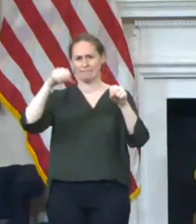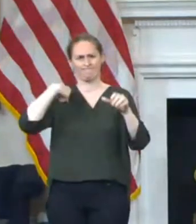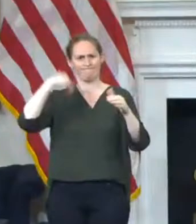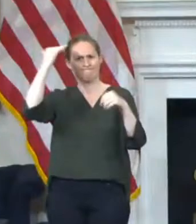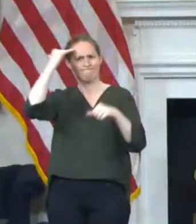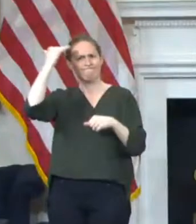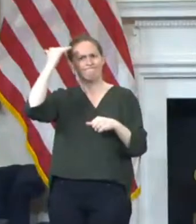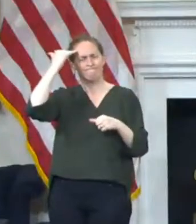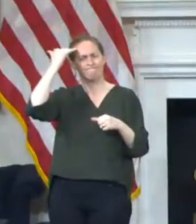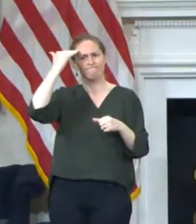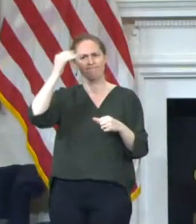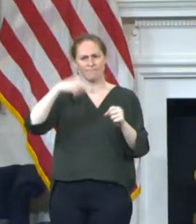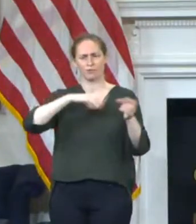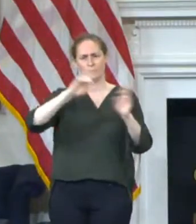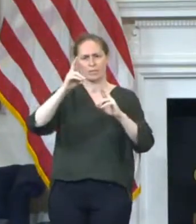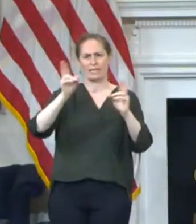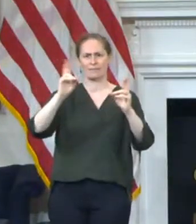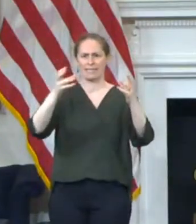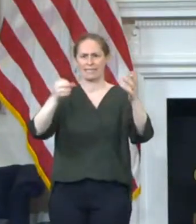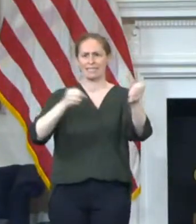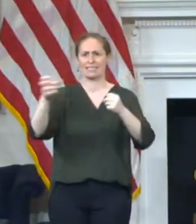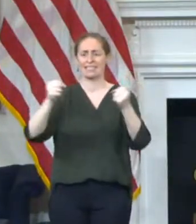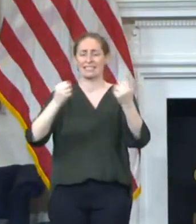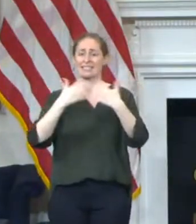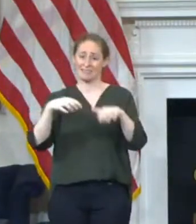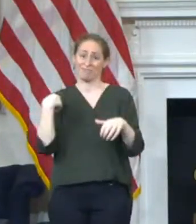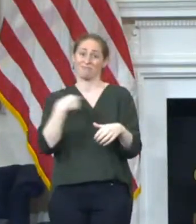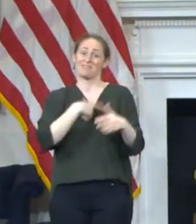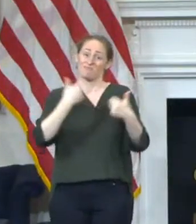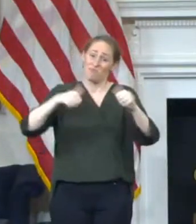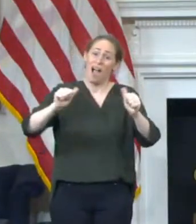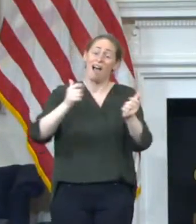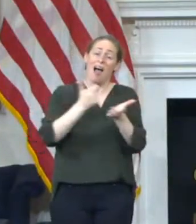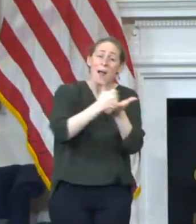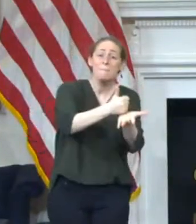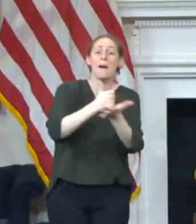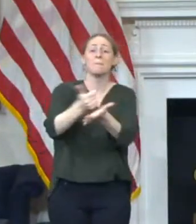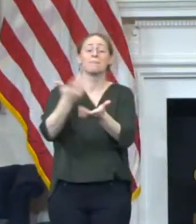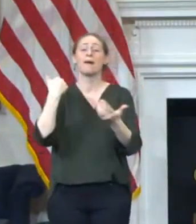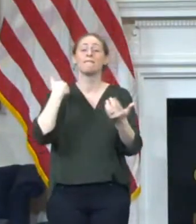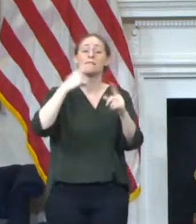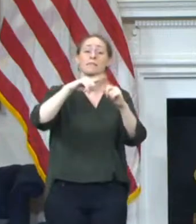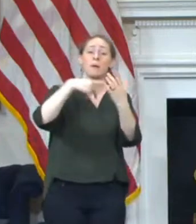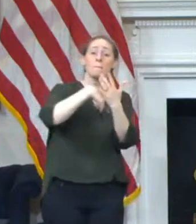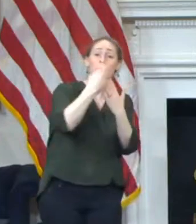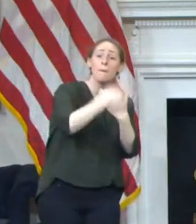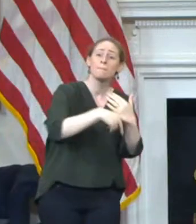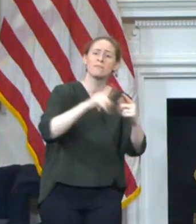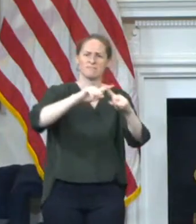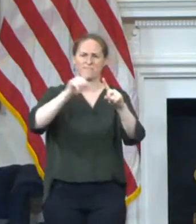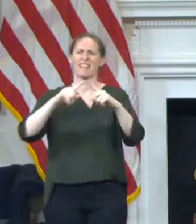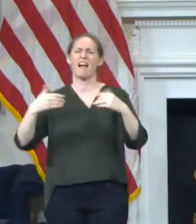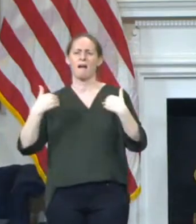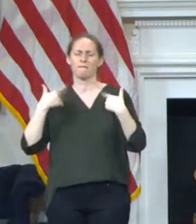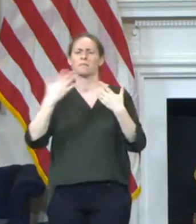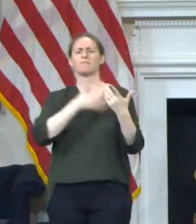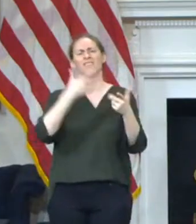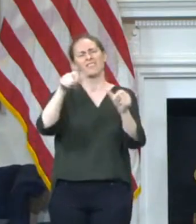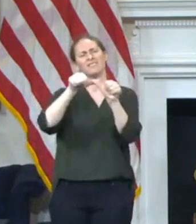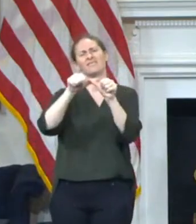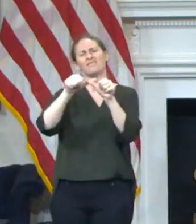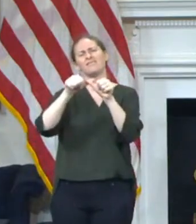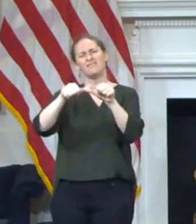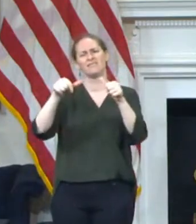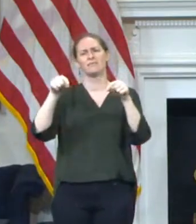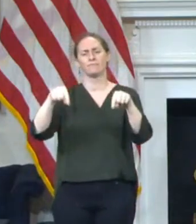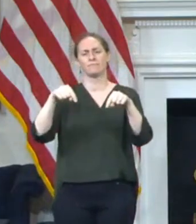DHS and a number of other places, we're trying to help people as much as we can through our youth programs and through multiple departments. This is